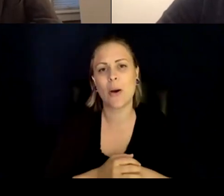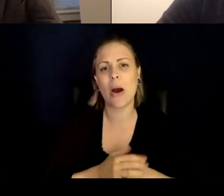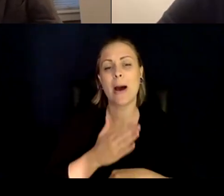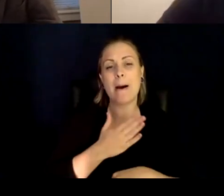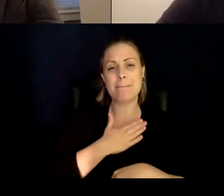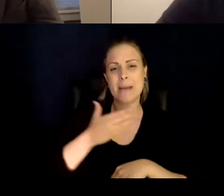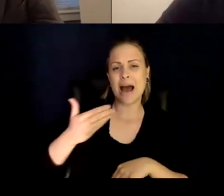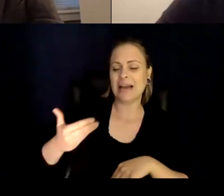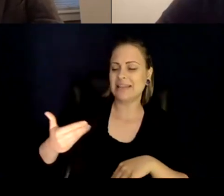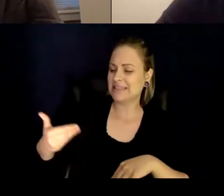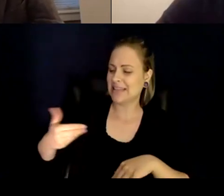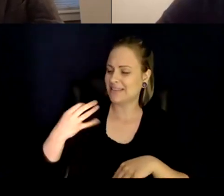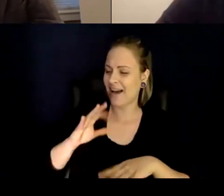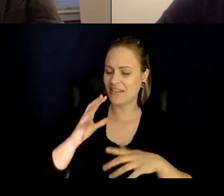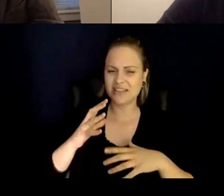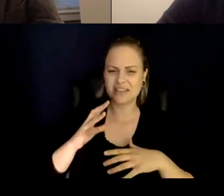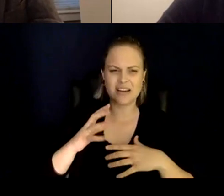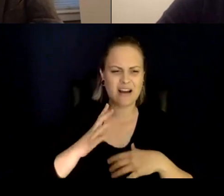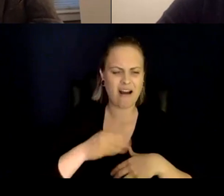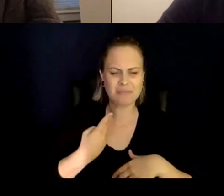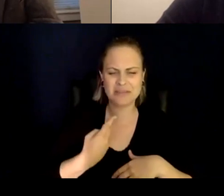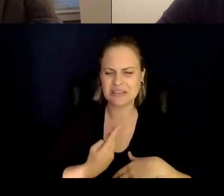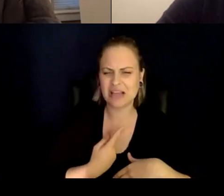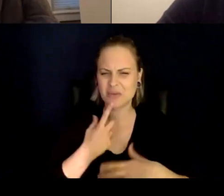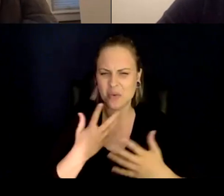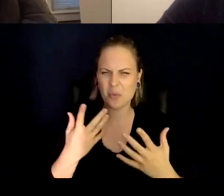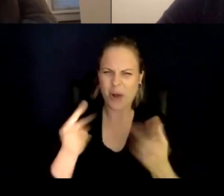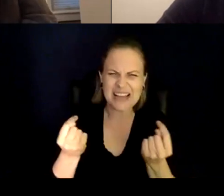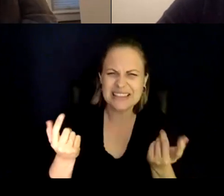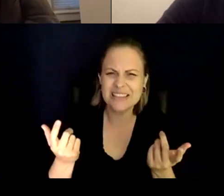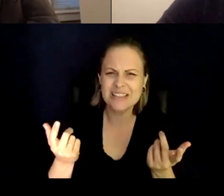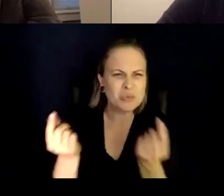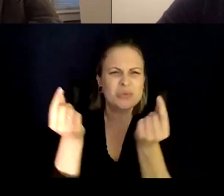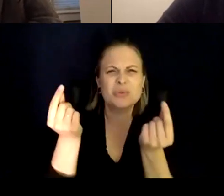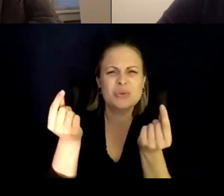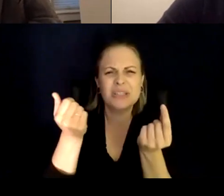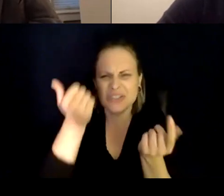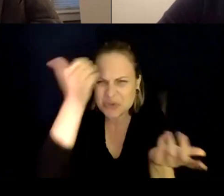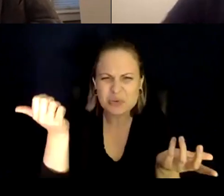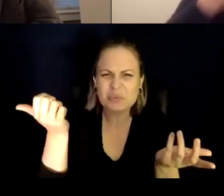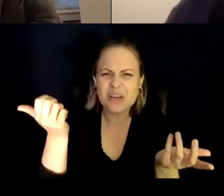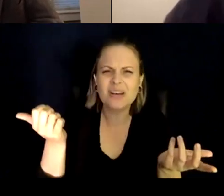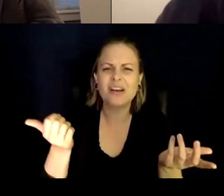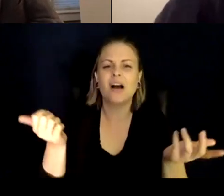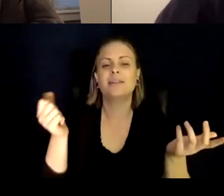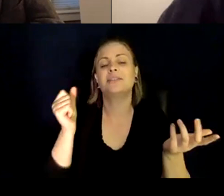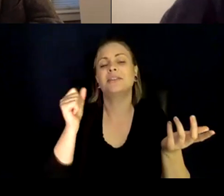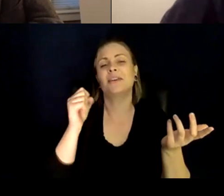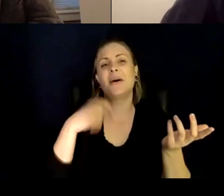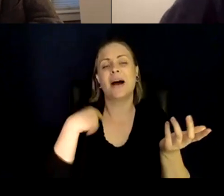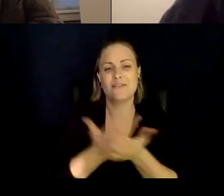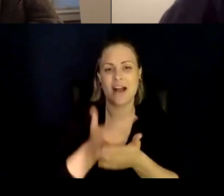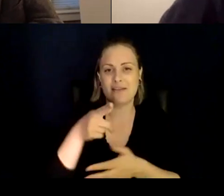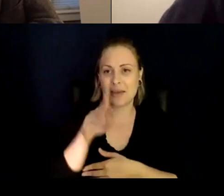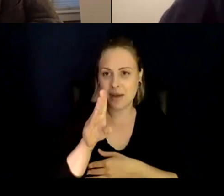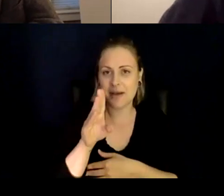upsetness just transferred immediately into being, what the heck, what are you doing? Stupid stuff. So I got to the pub, and by the time I